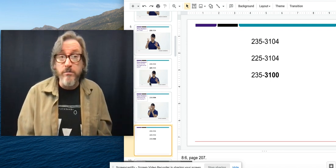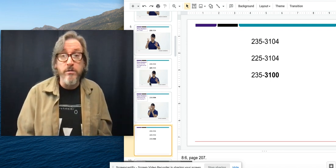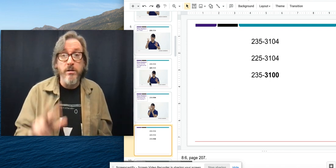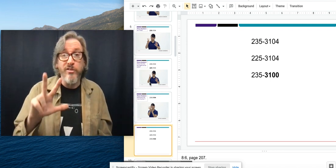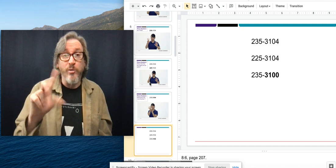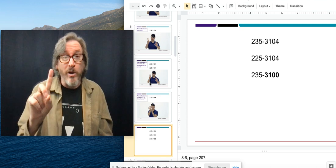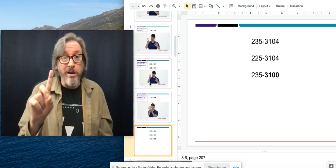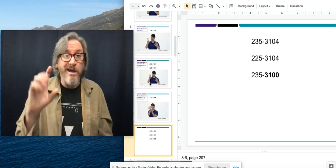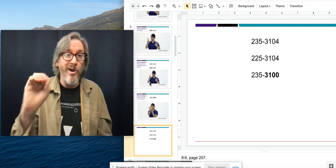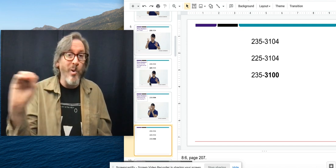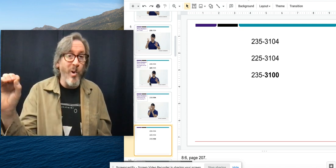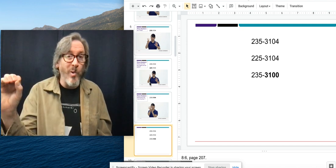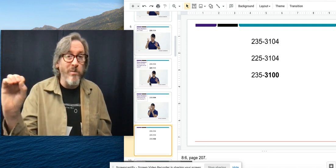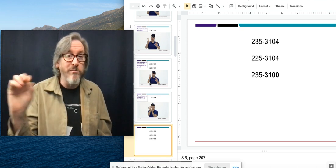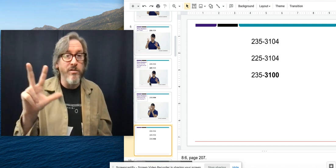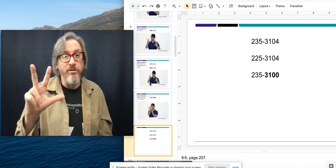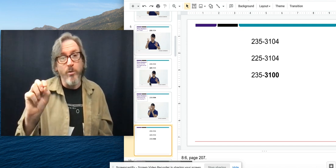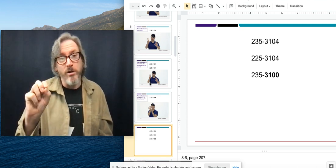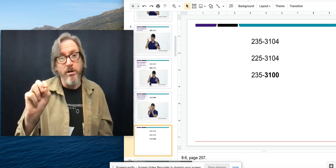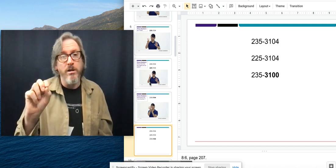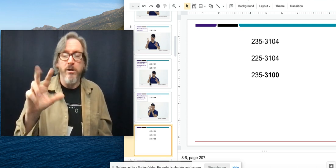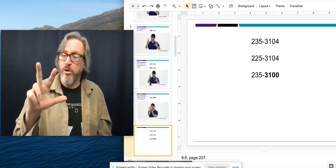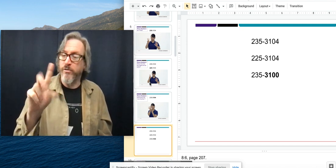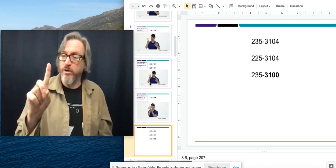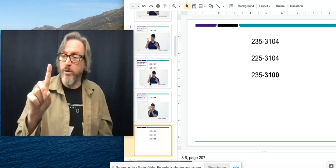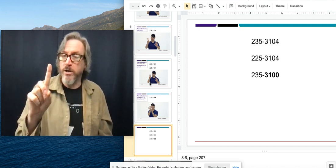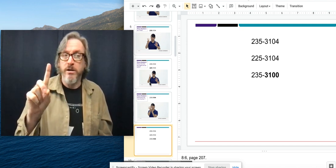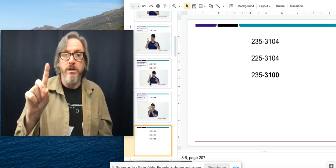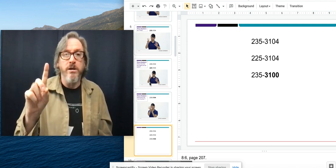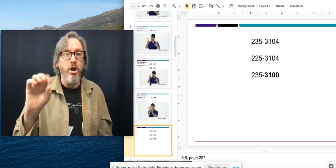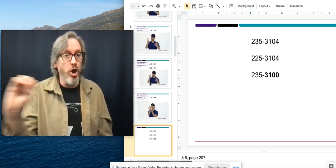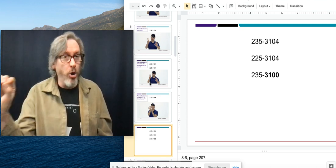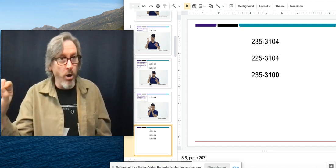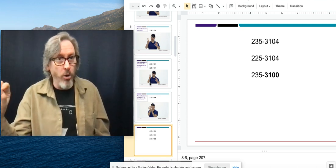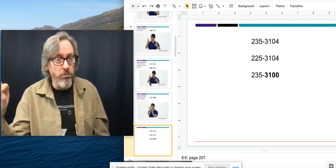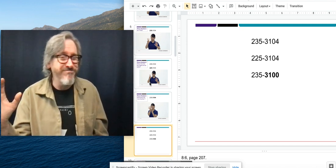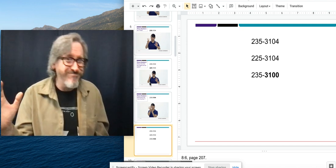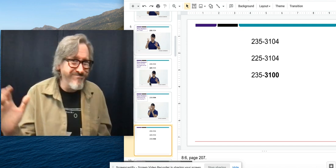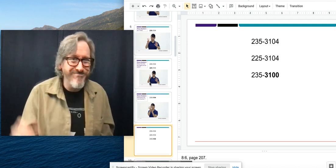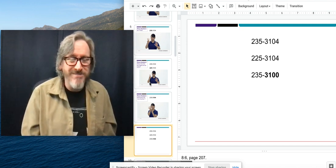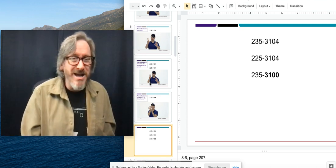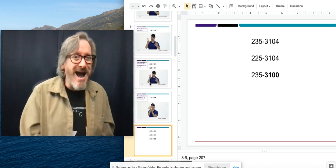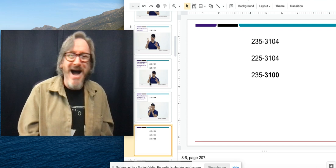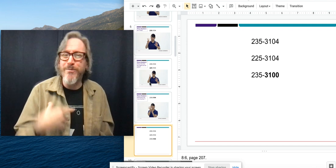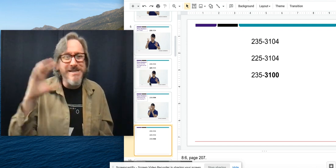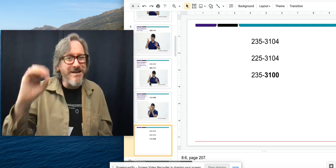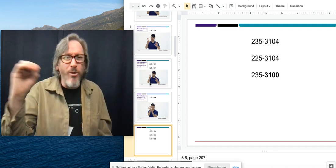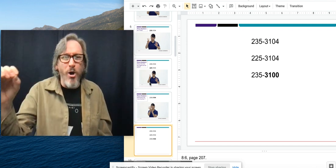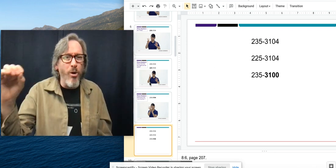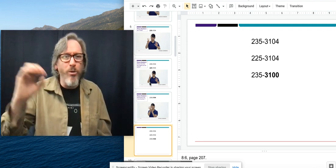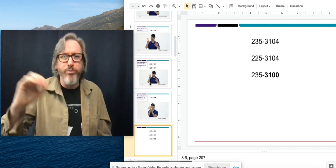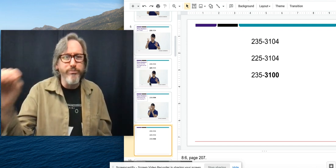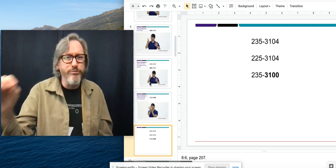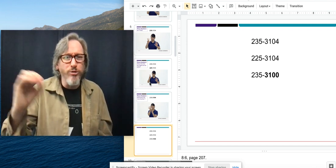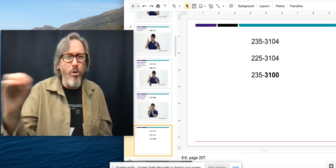3100. Uh-oh. Or 3100. I would say